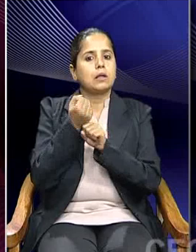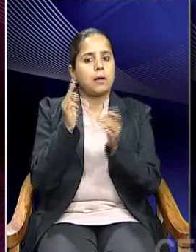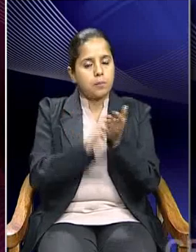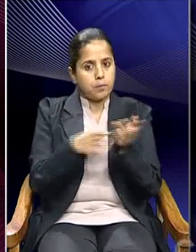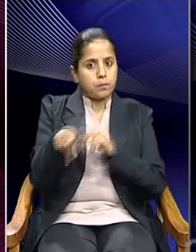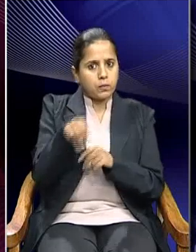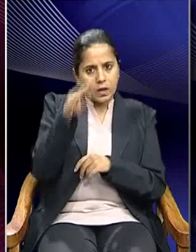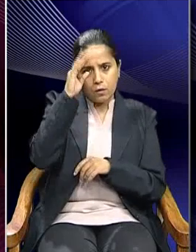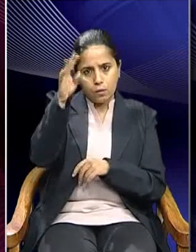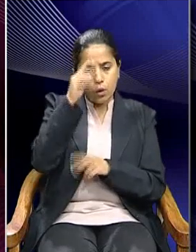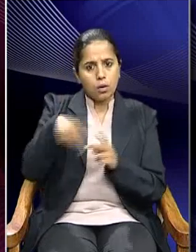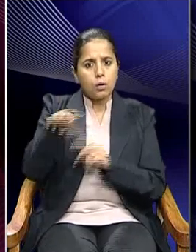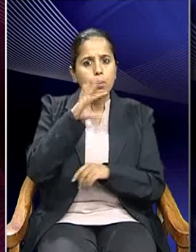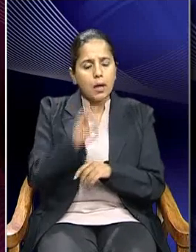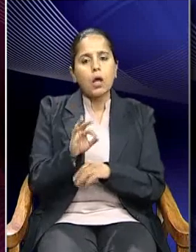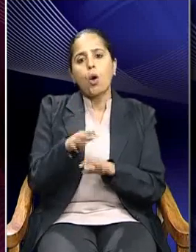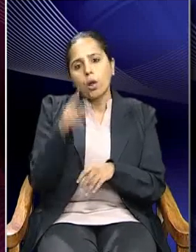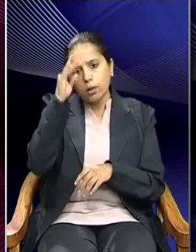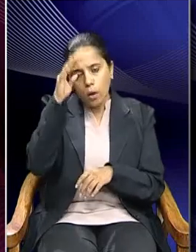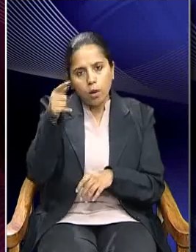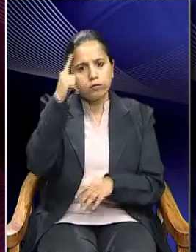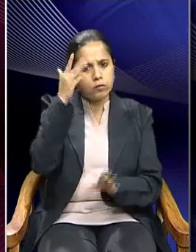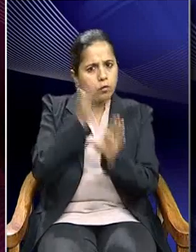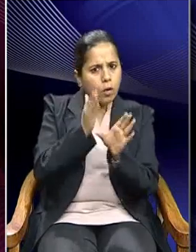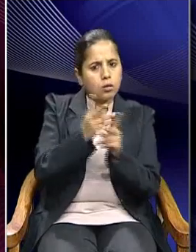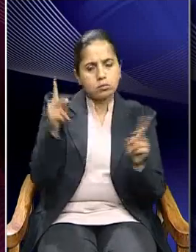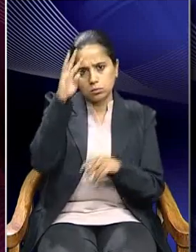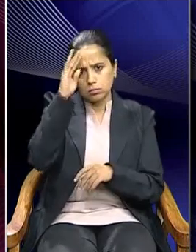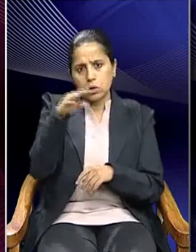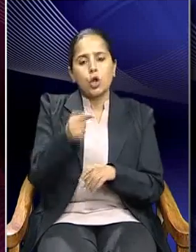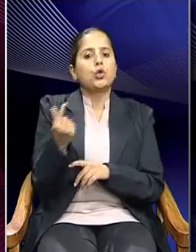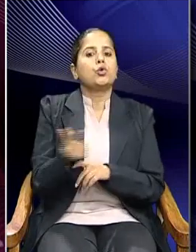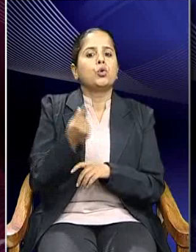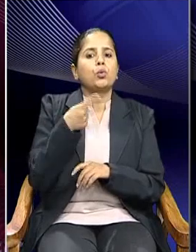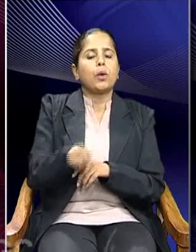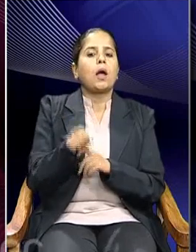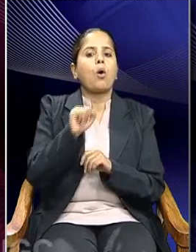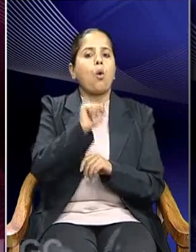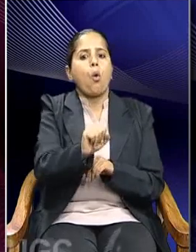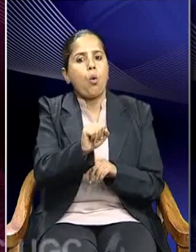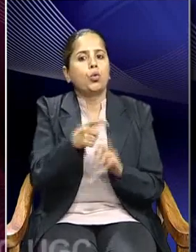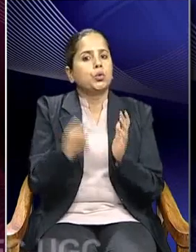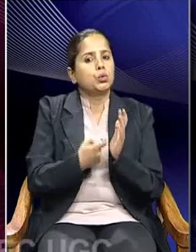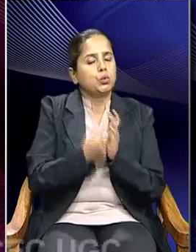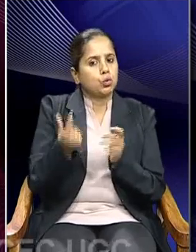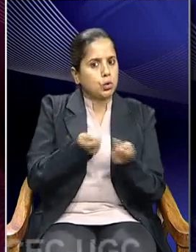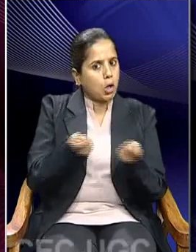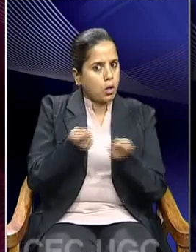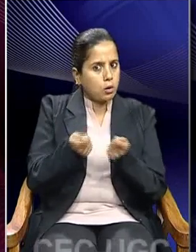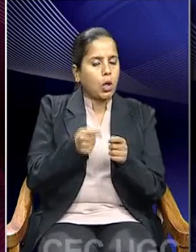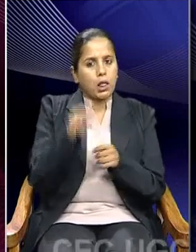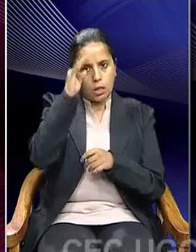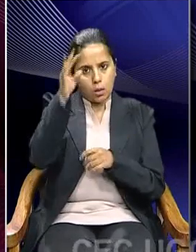are philosophical and theoretical framework used within a discipline to formulate